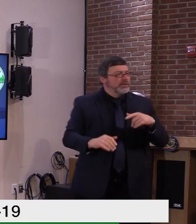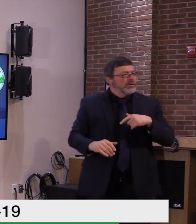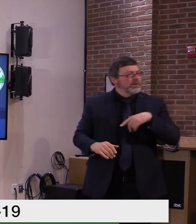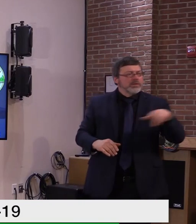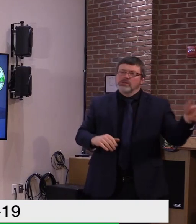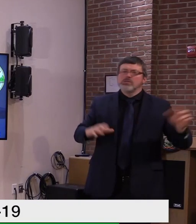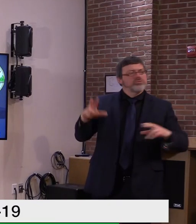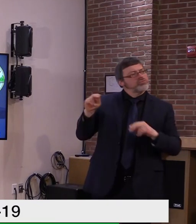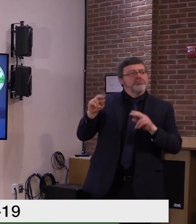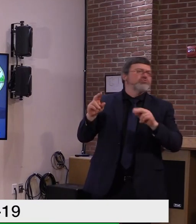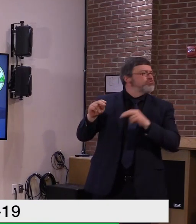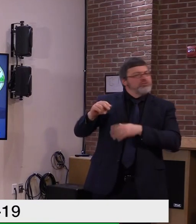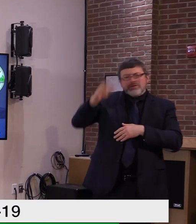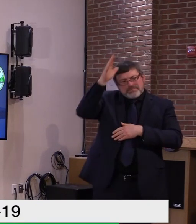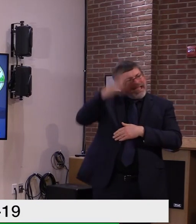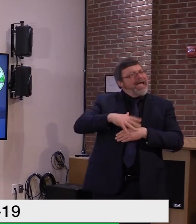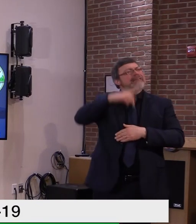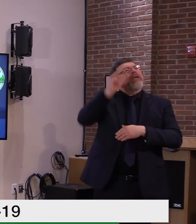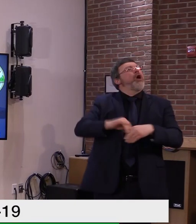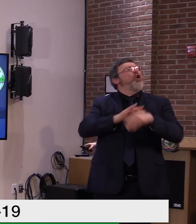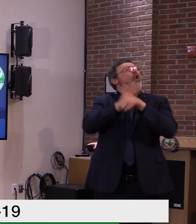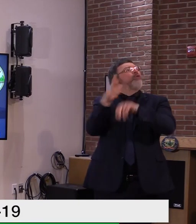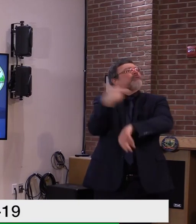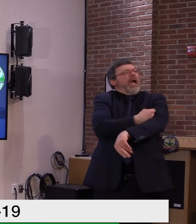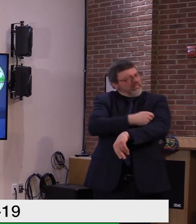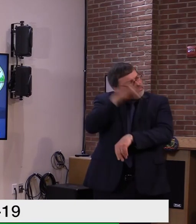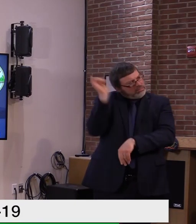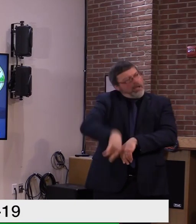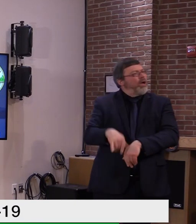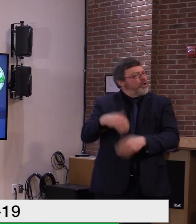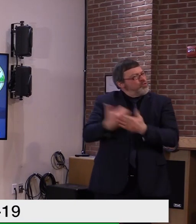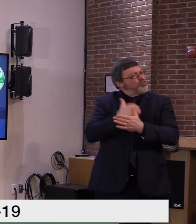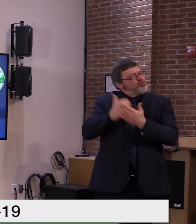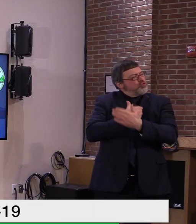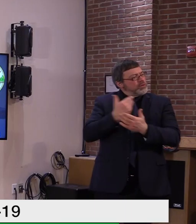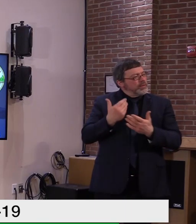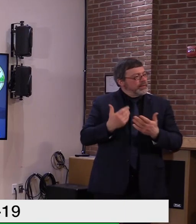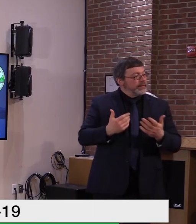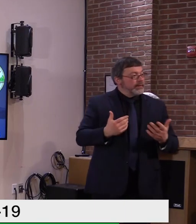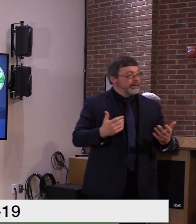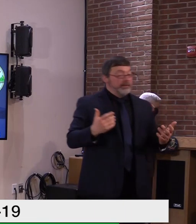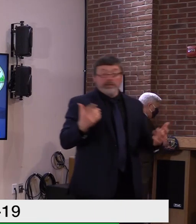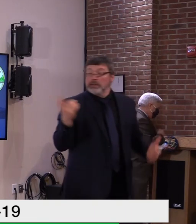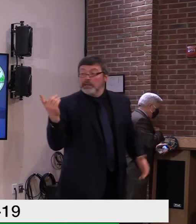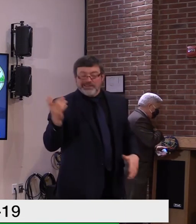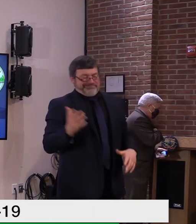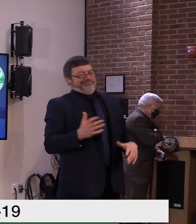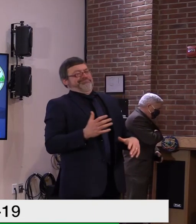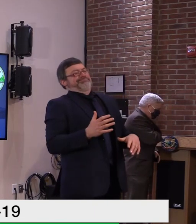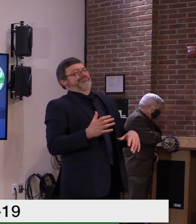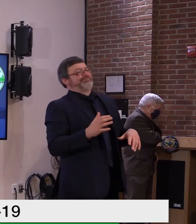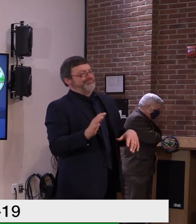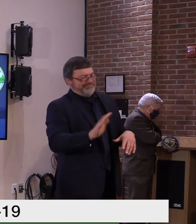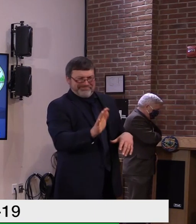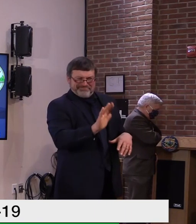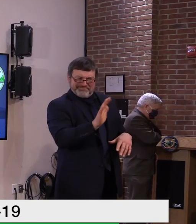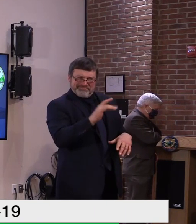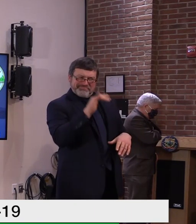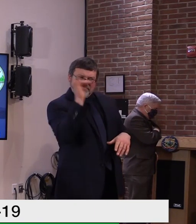you. All right. I think we might fit in one more. Next up was Mike Donahue.